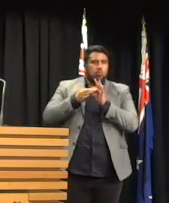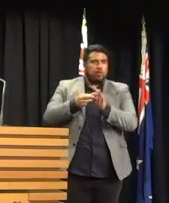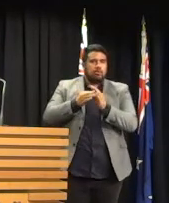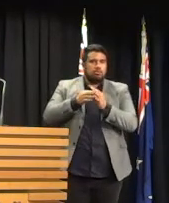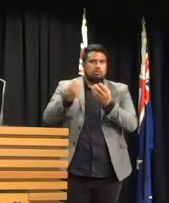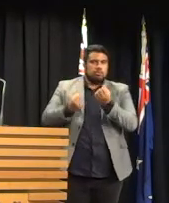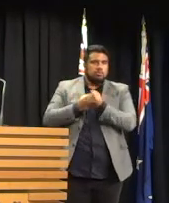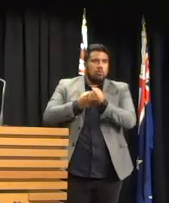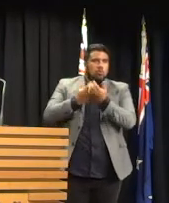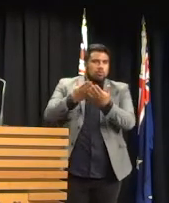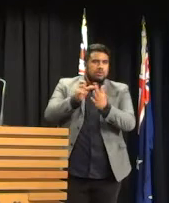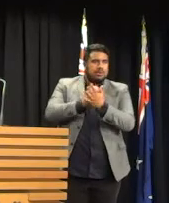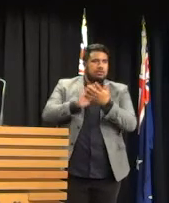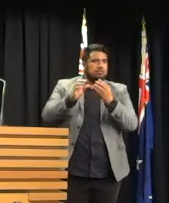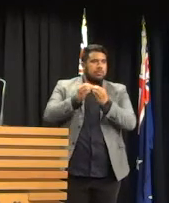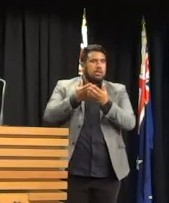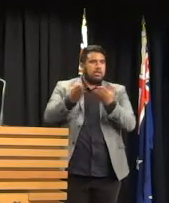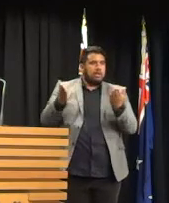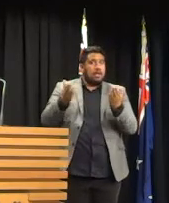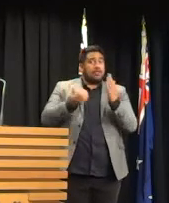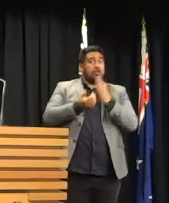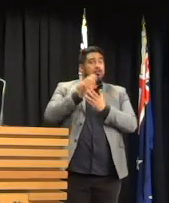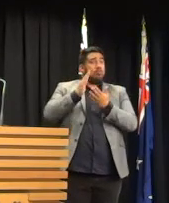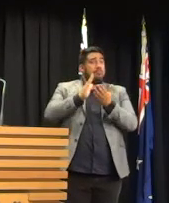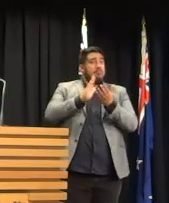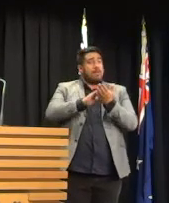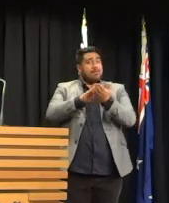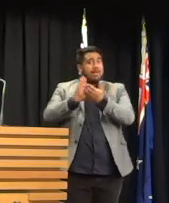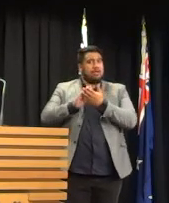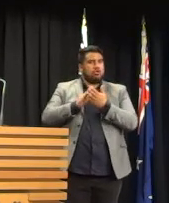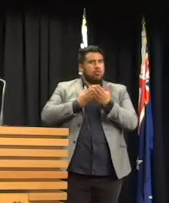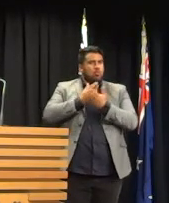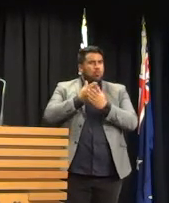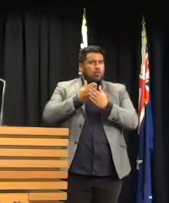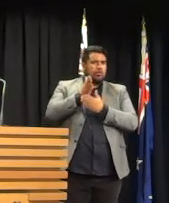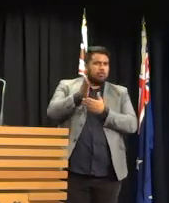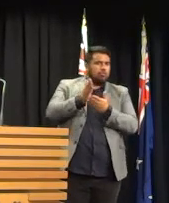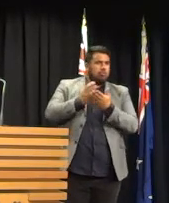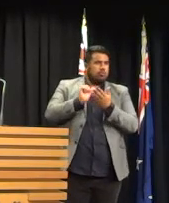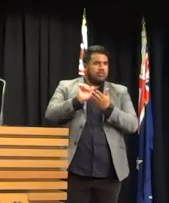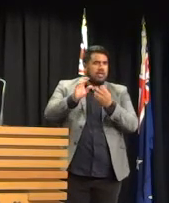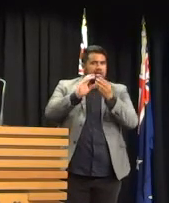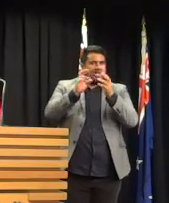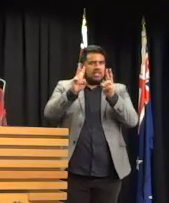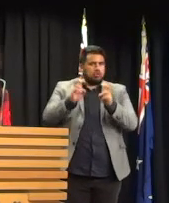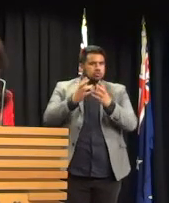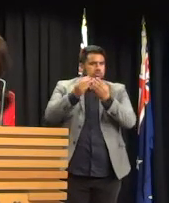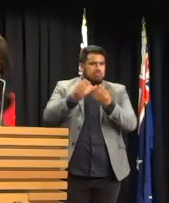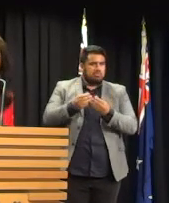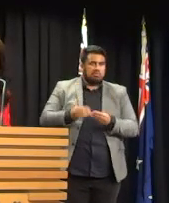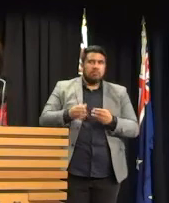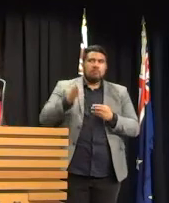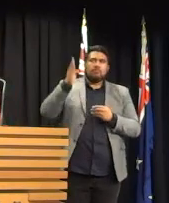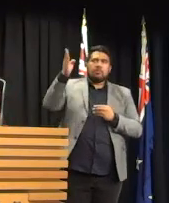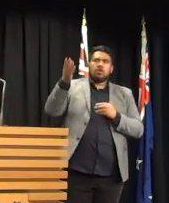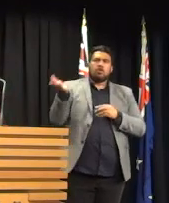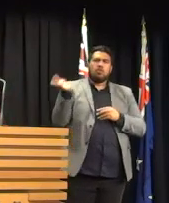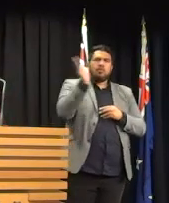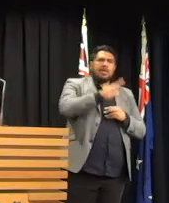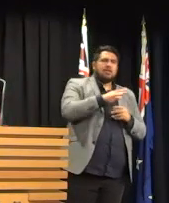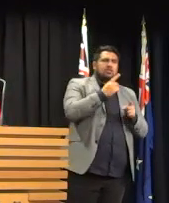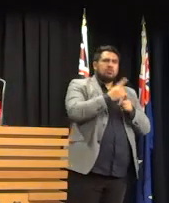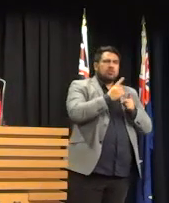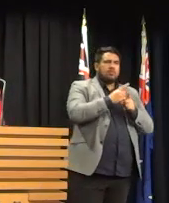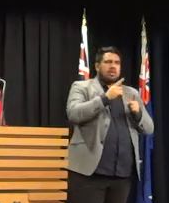support the DHB and its new members to work through some of the issues that they're facing. If we just go back to DERA, in